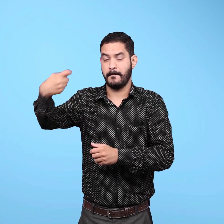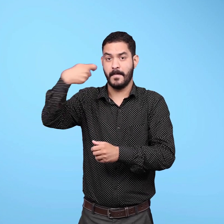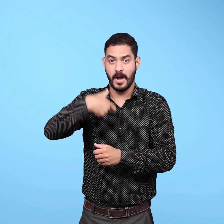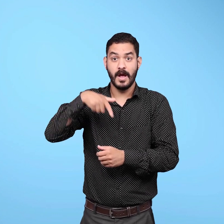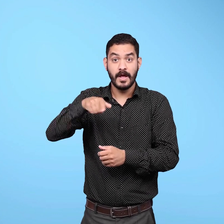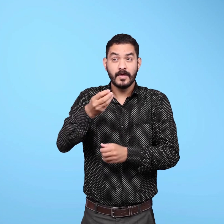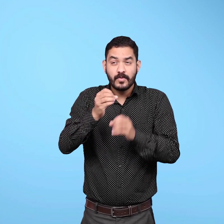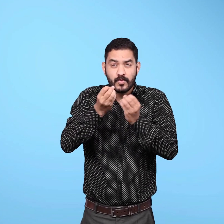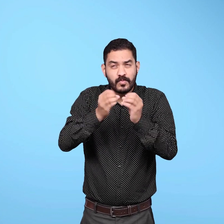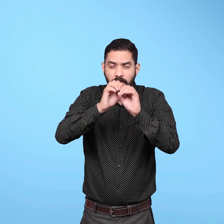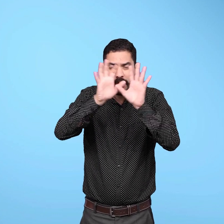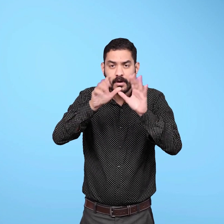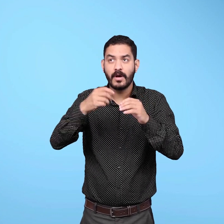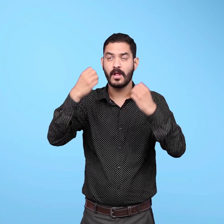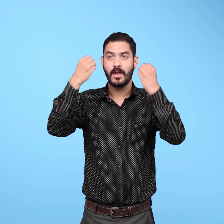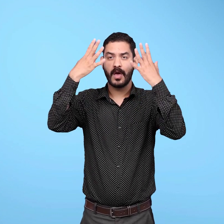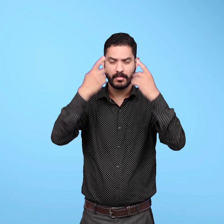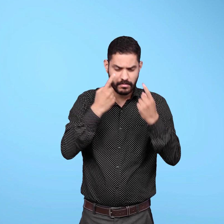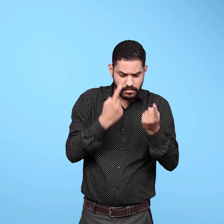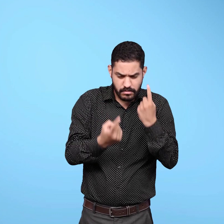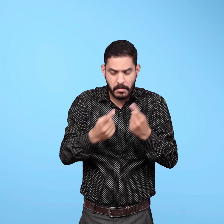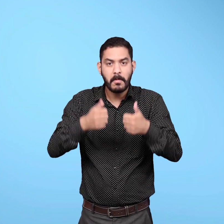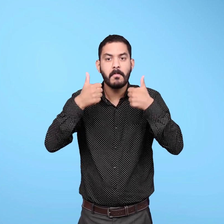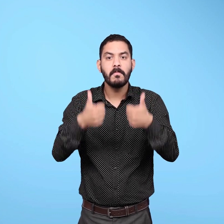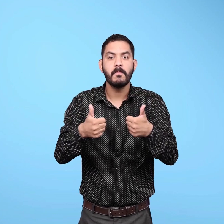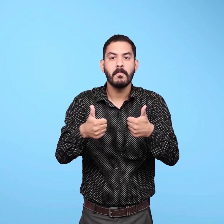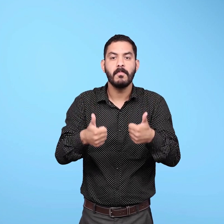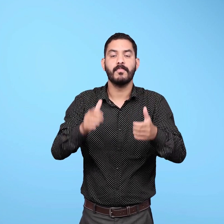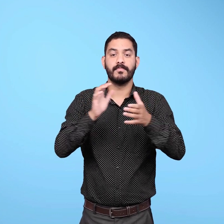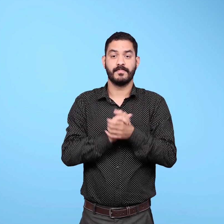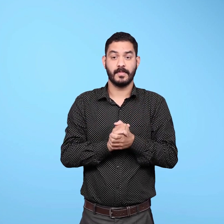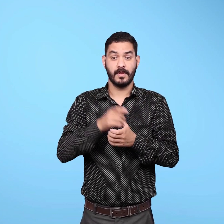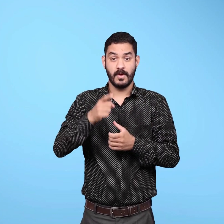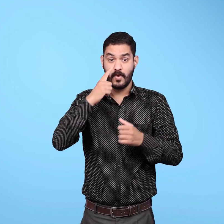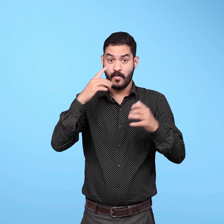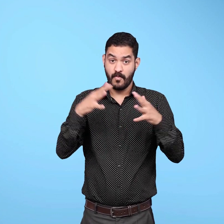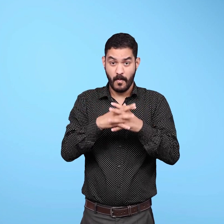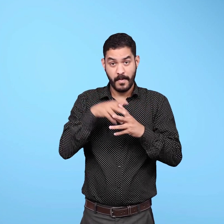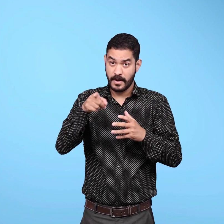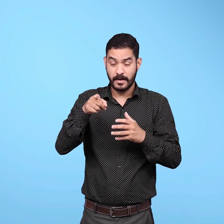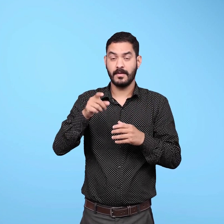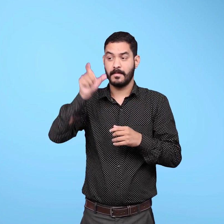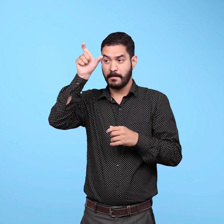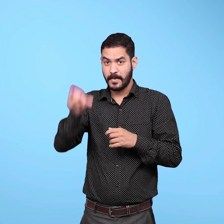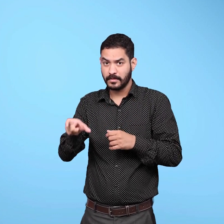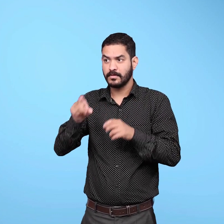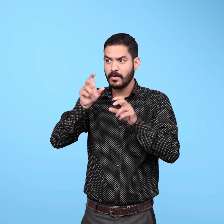There should be enough light to examine the work. In case the superintendent looks at the women or talks